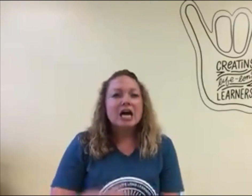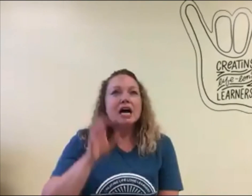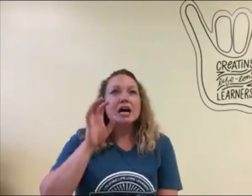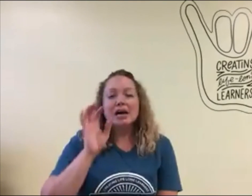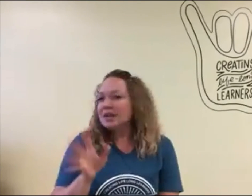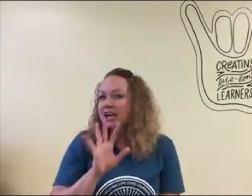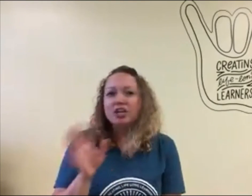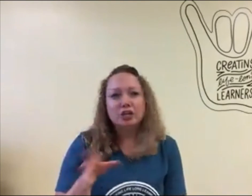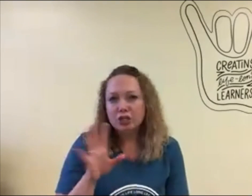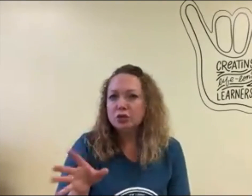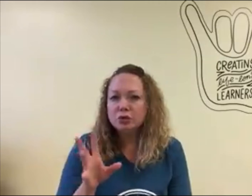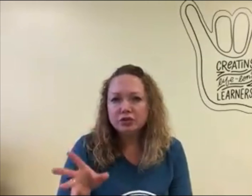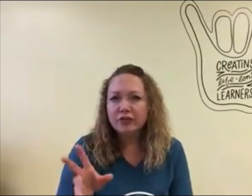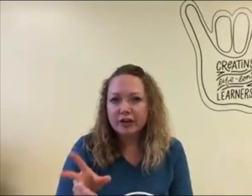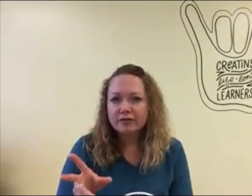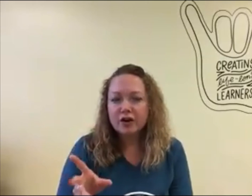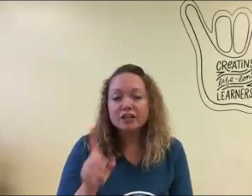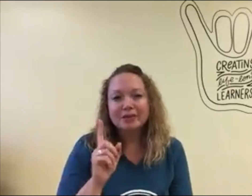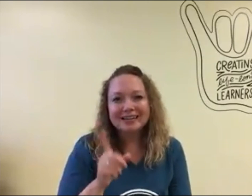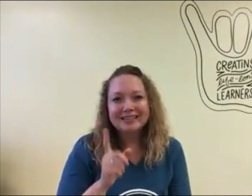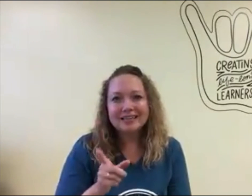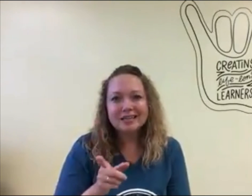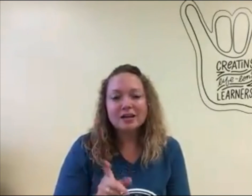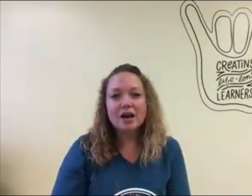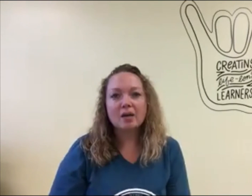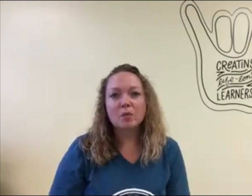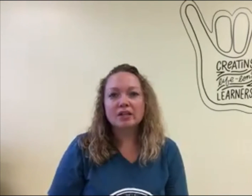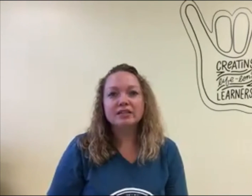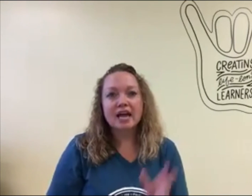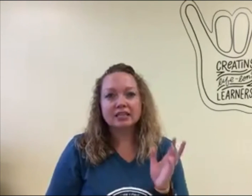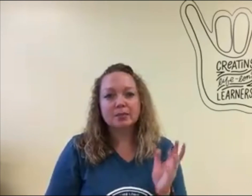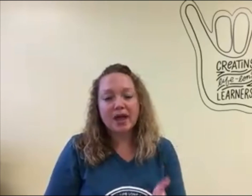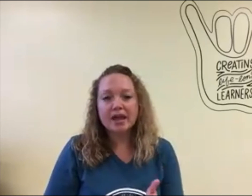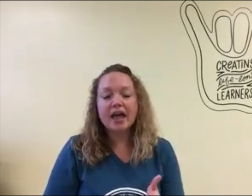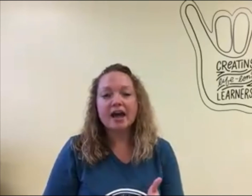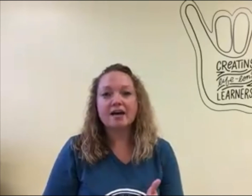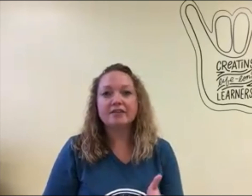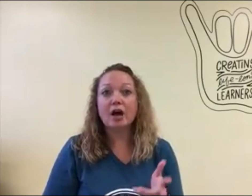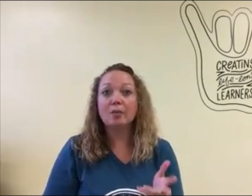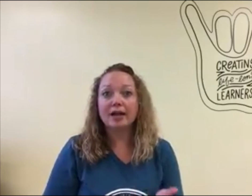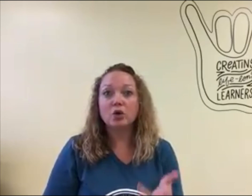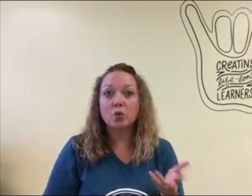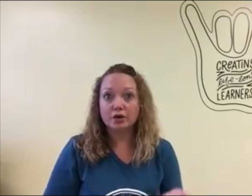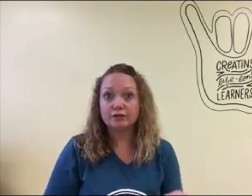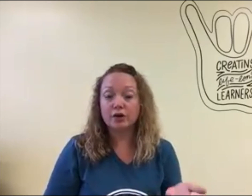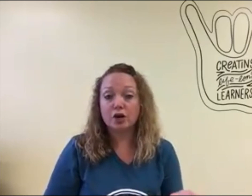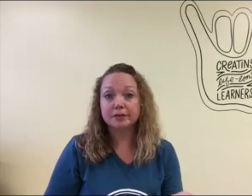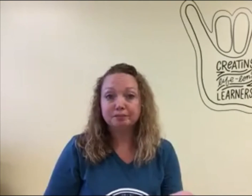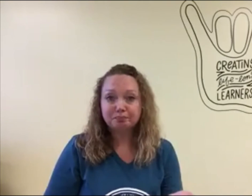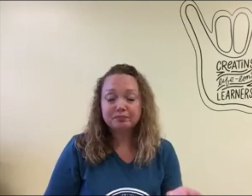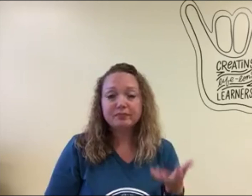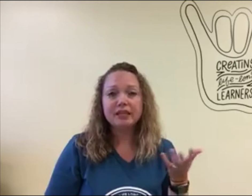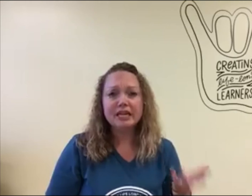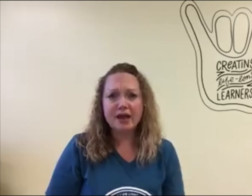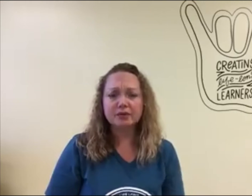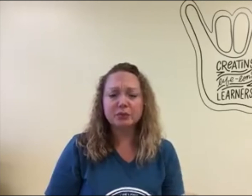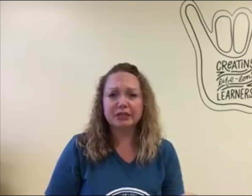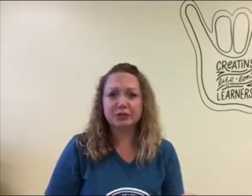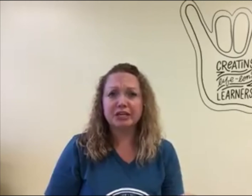a huge fan of frogs, but I did once as a pet have an albino water frog. And that was really interesting. And he